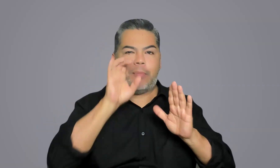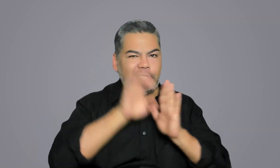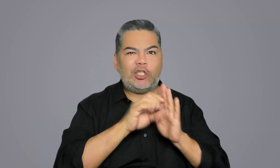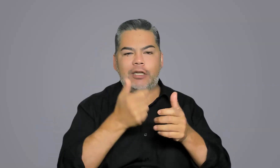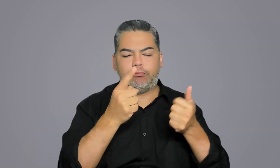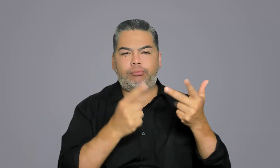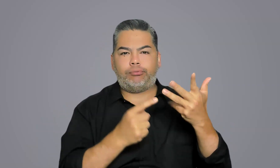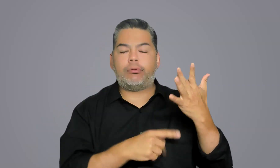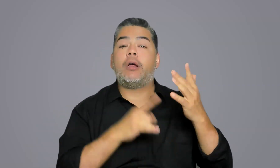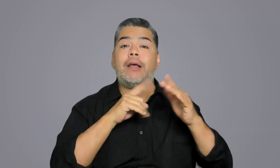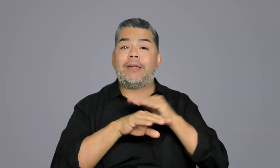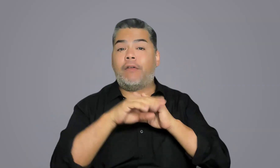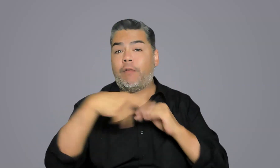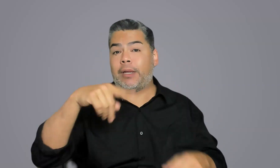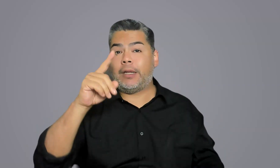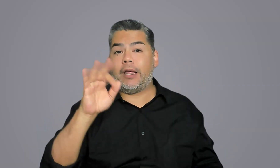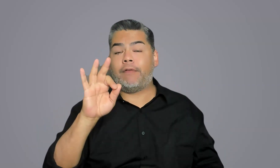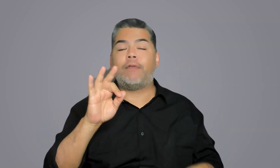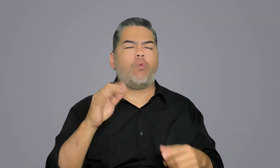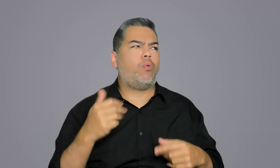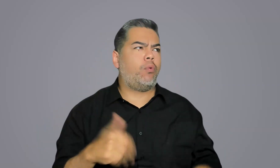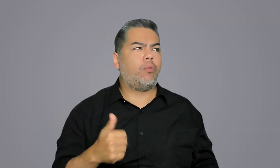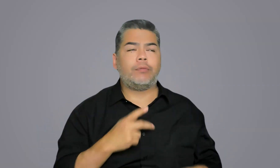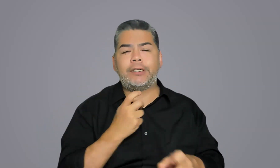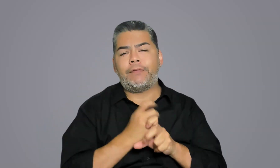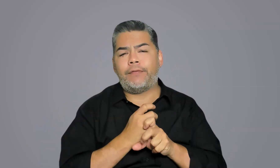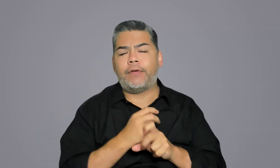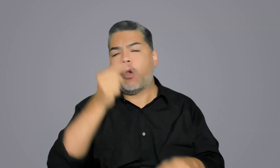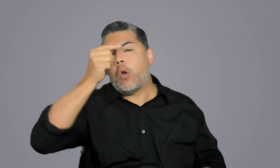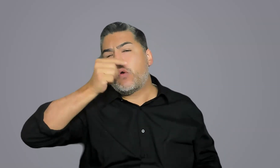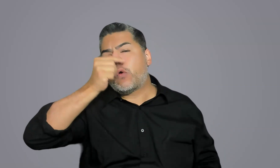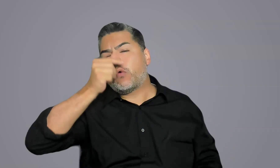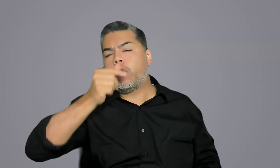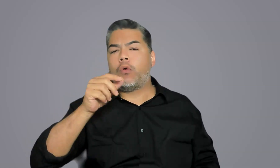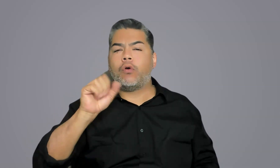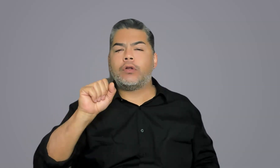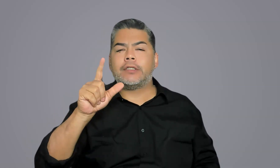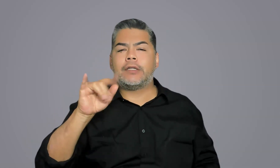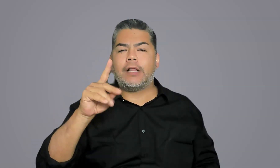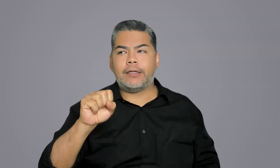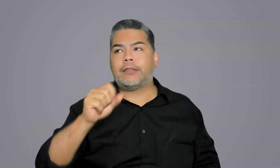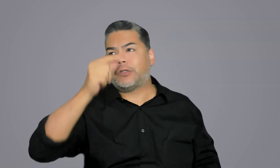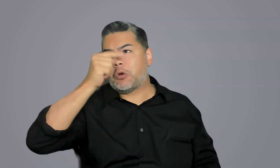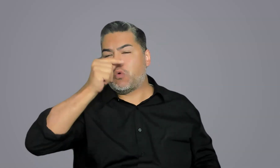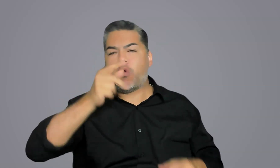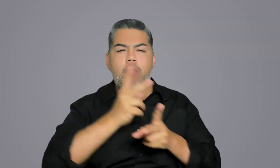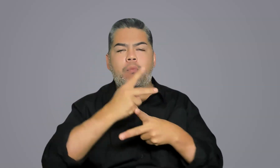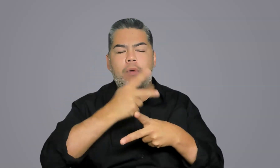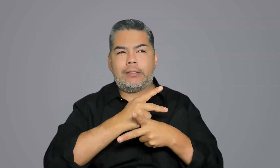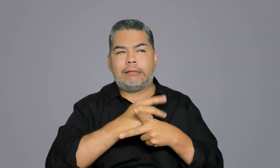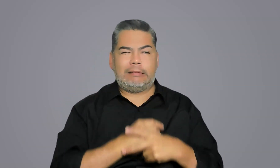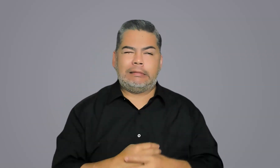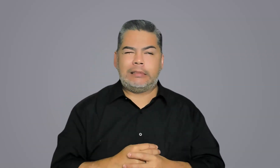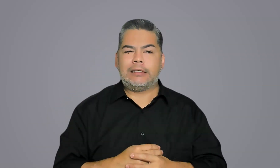accessible in PDF format can be quite tricky. Google Slides, Google, any kind of Google product, again, I don't think it's any